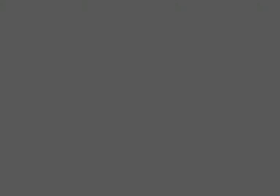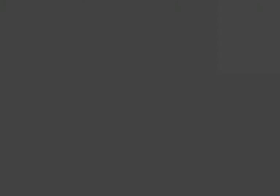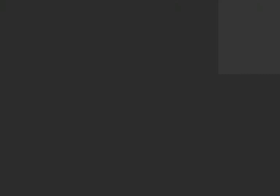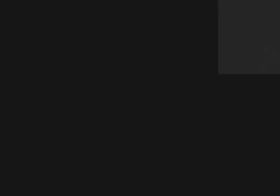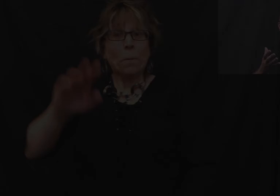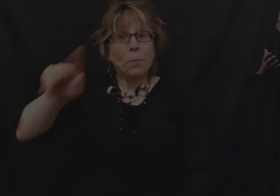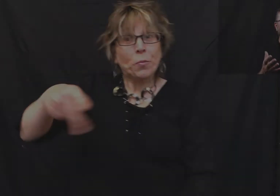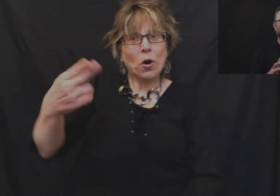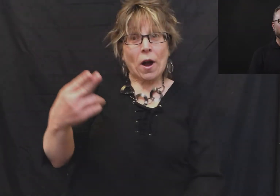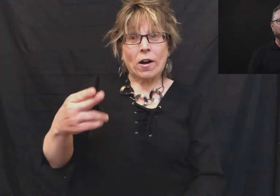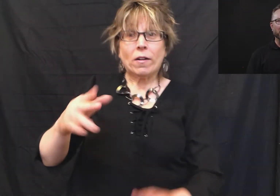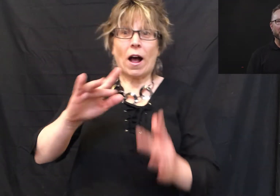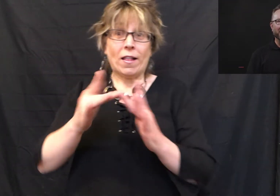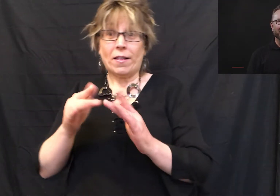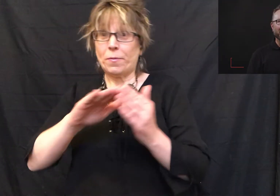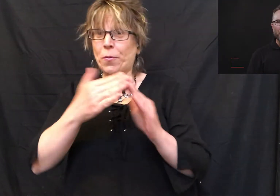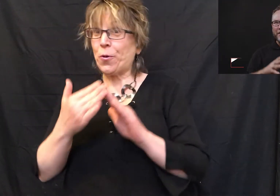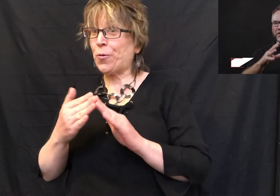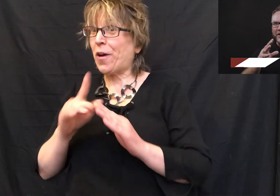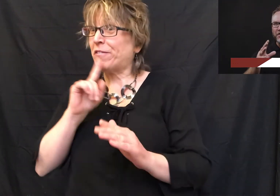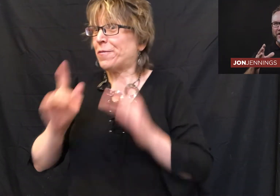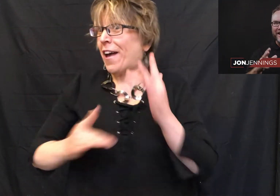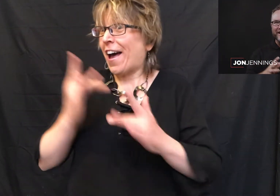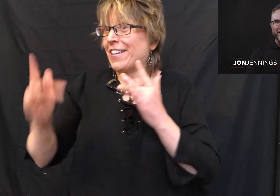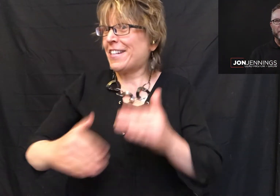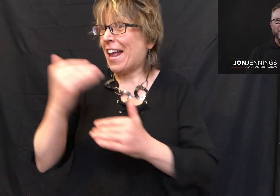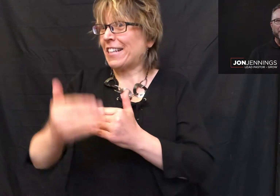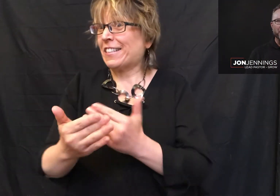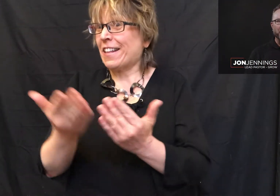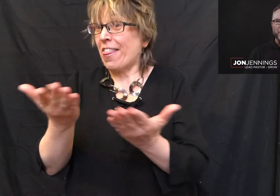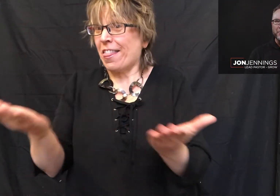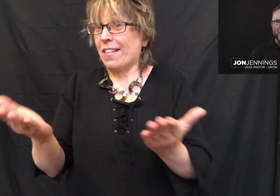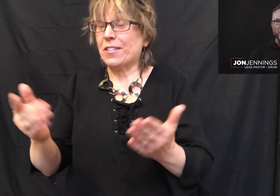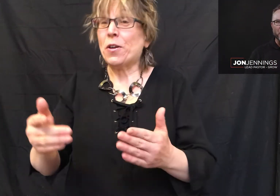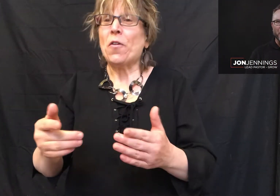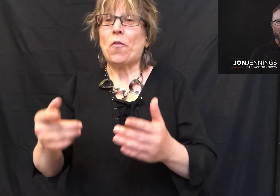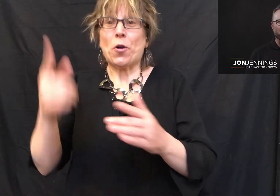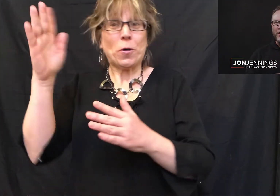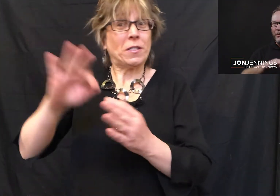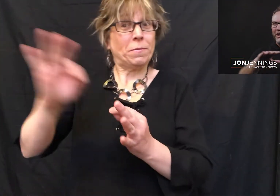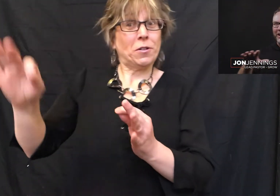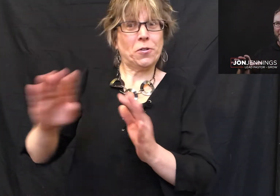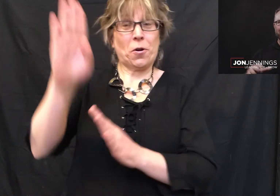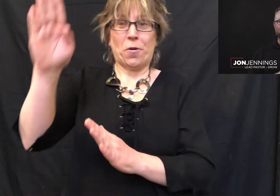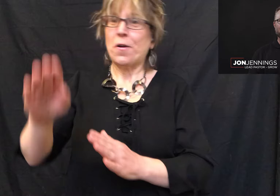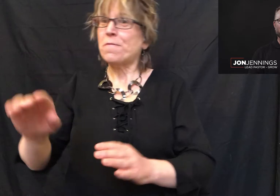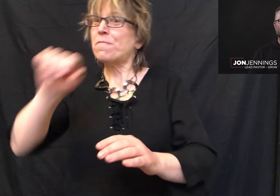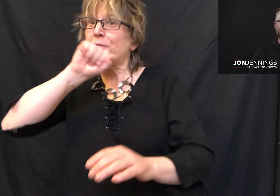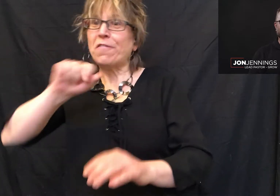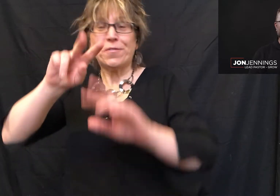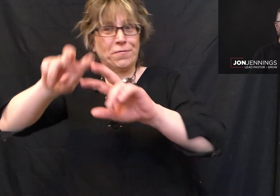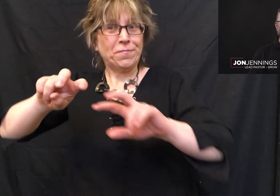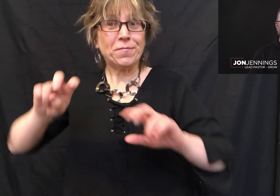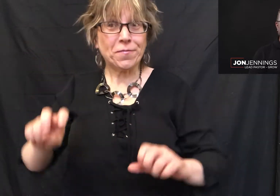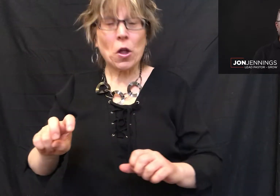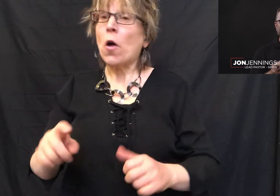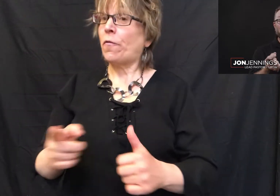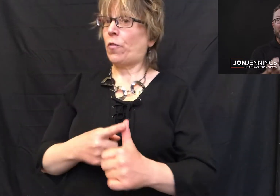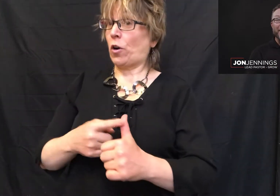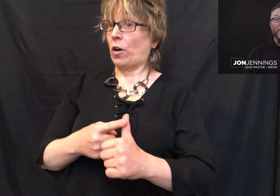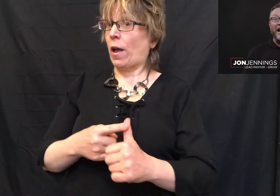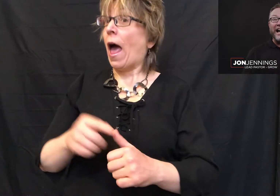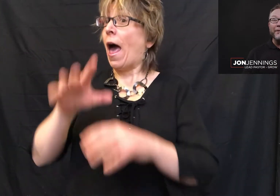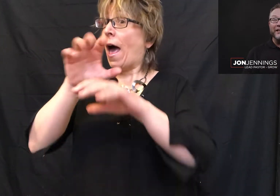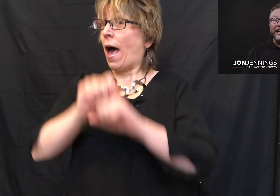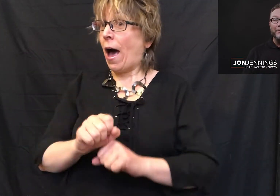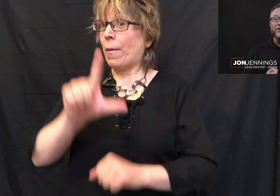me. Pure Heart Online Community, we have some exciting next steps for your spiritual growth that we would love for you to check out. First,